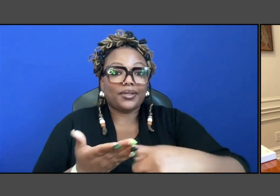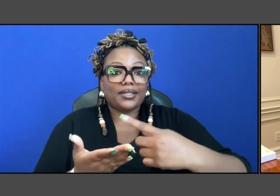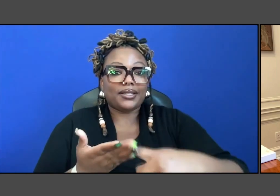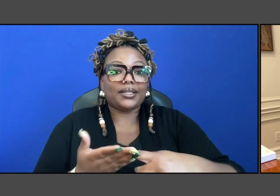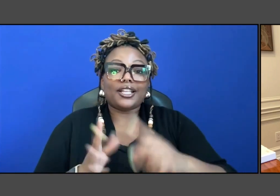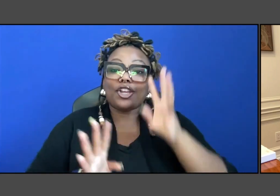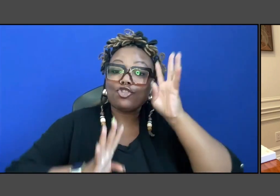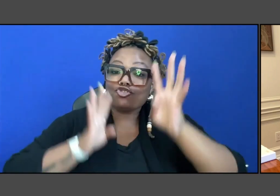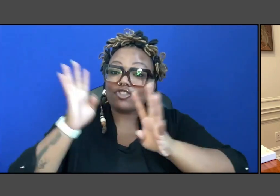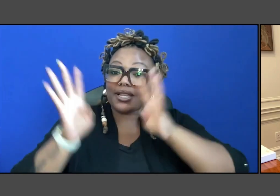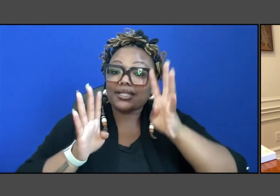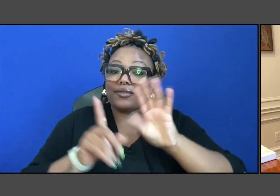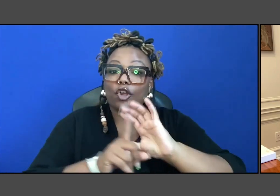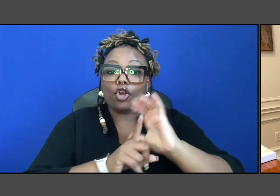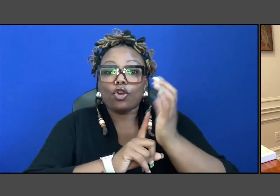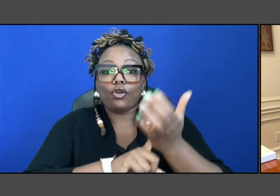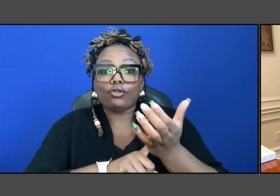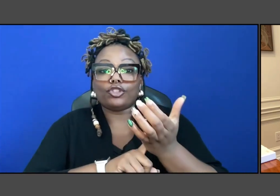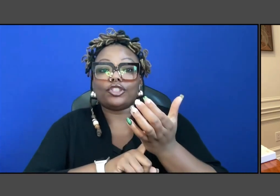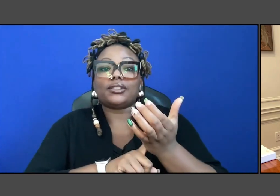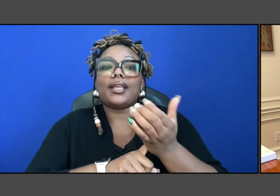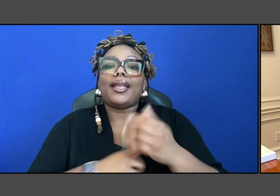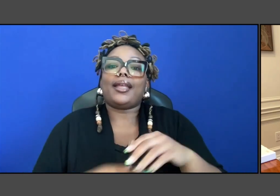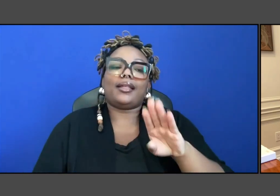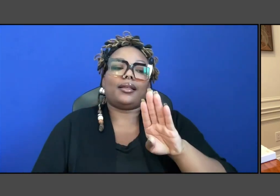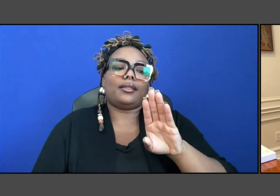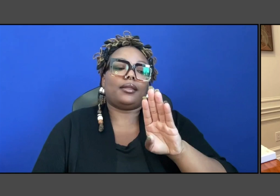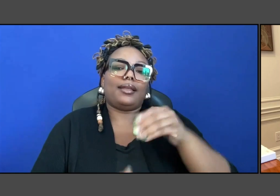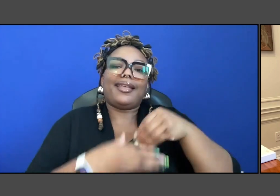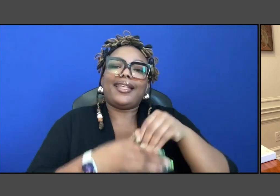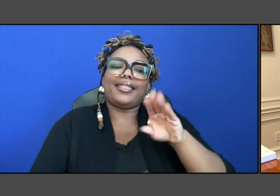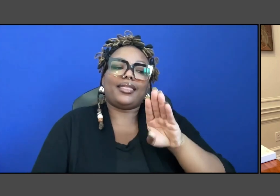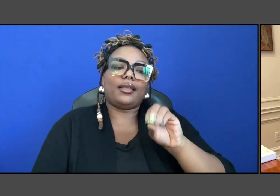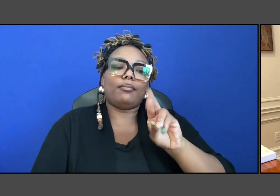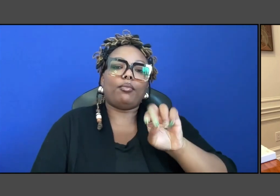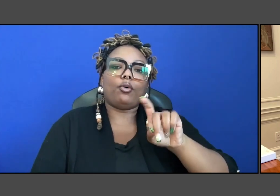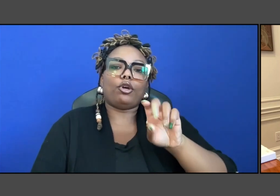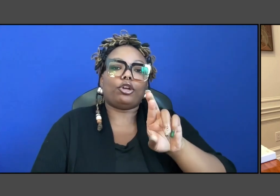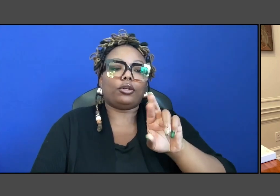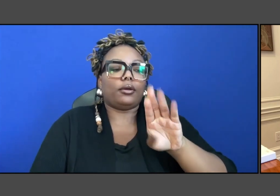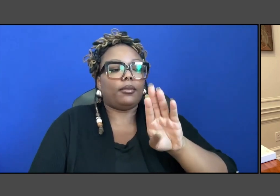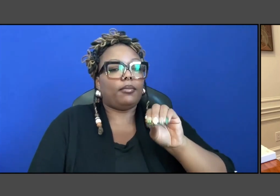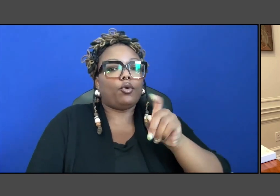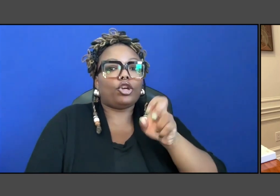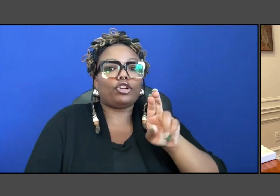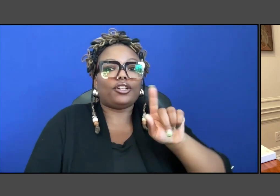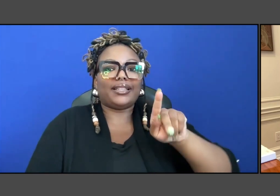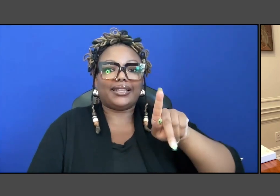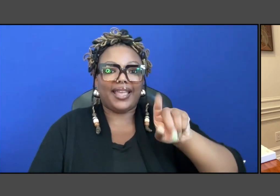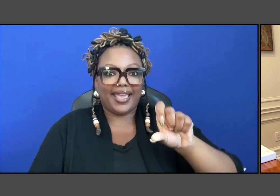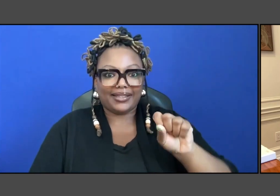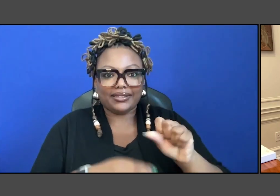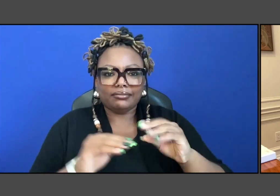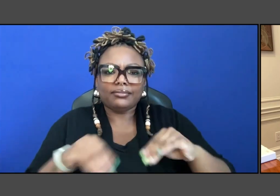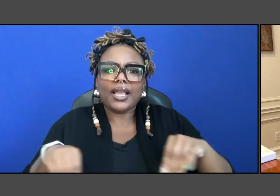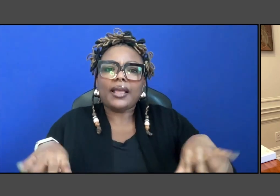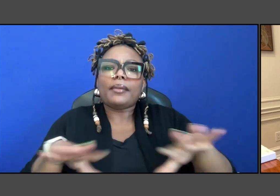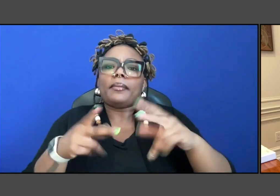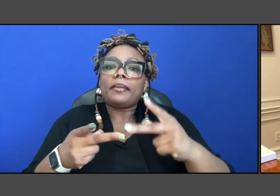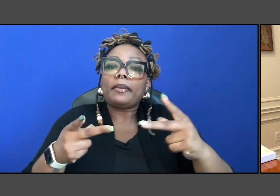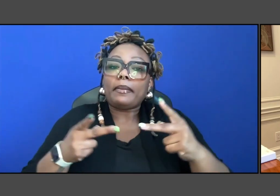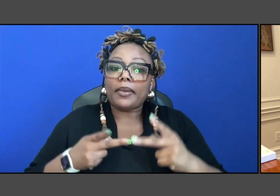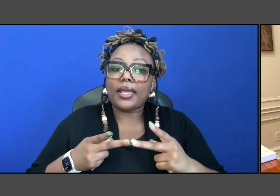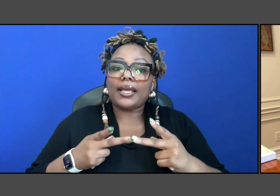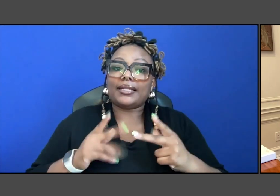and Cultures in the Borderlands. The region we call the Borderlands, a physical place that is marked by